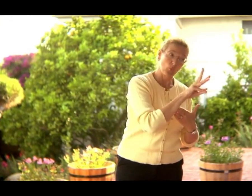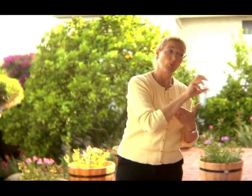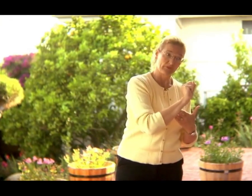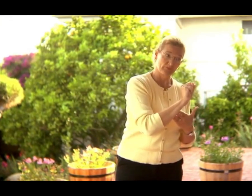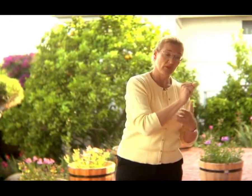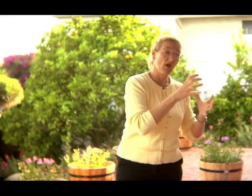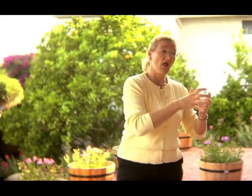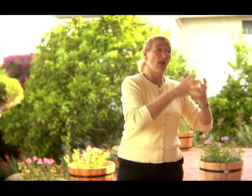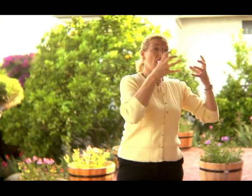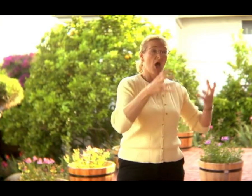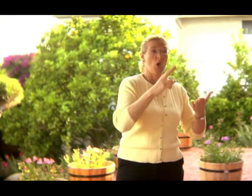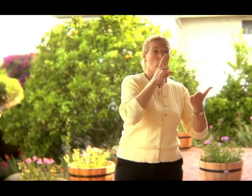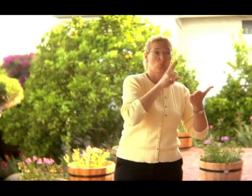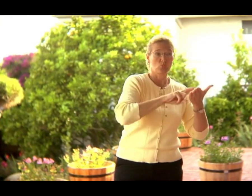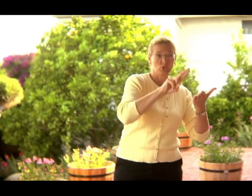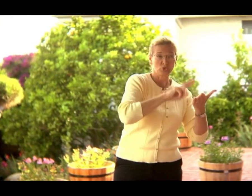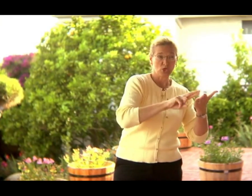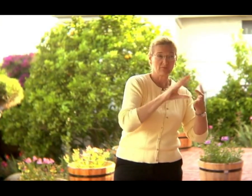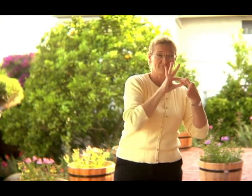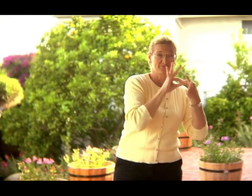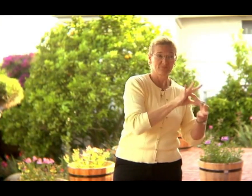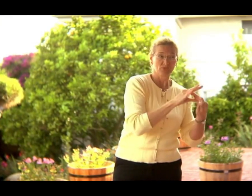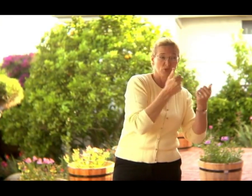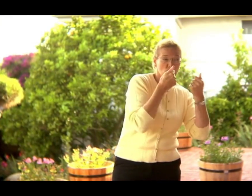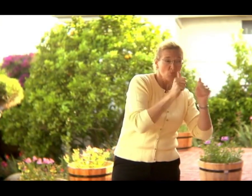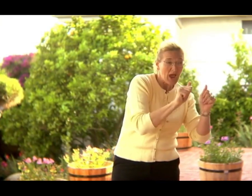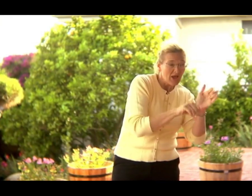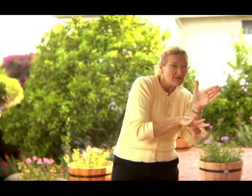The good news is that a lot of research is being done